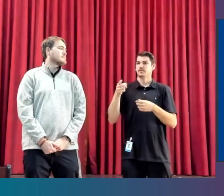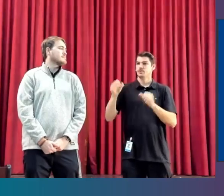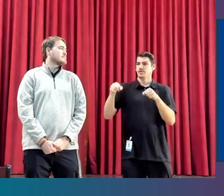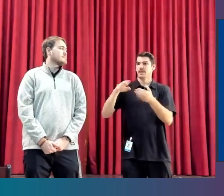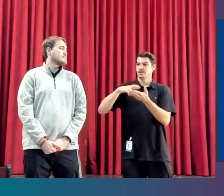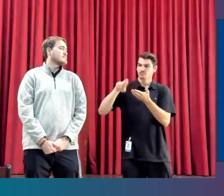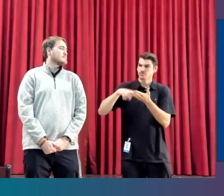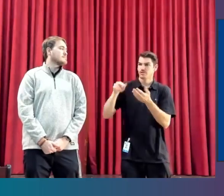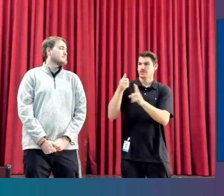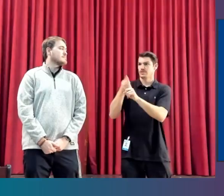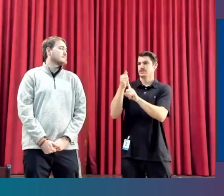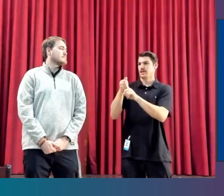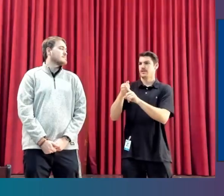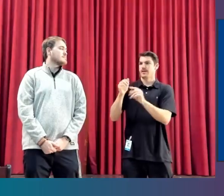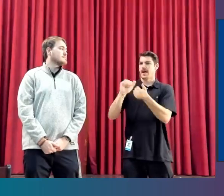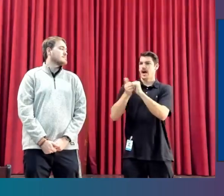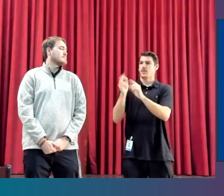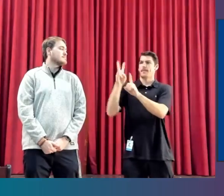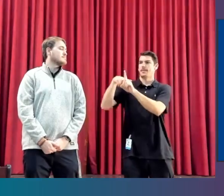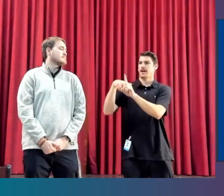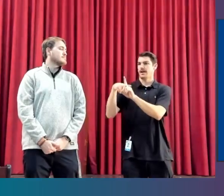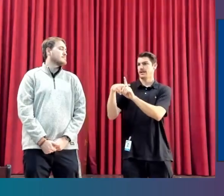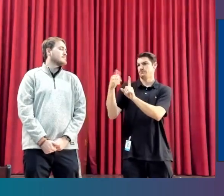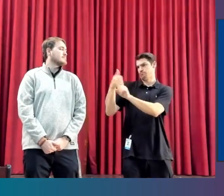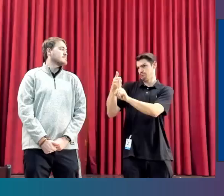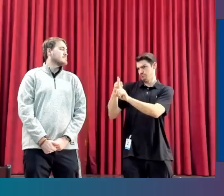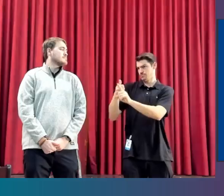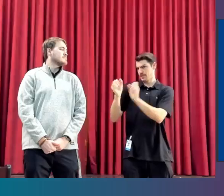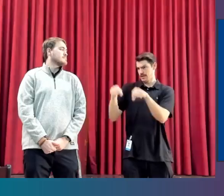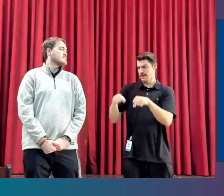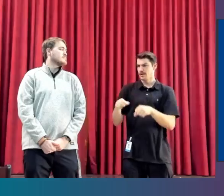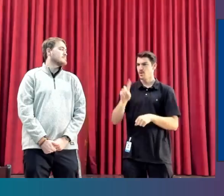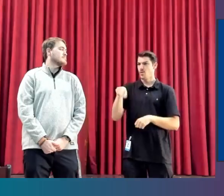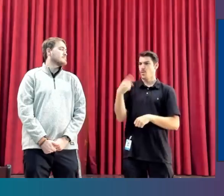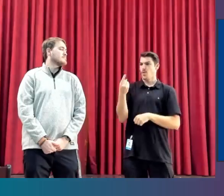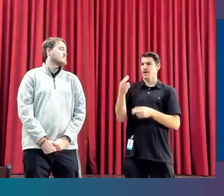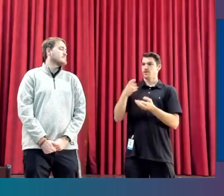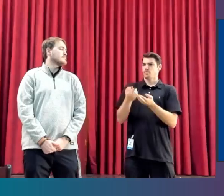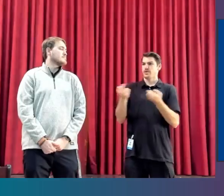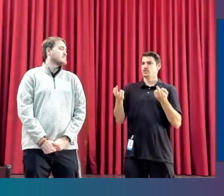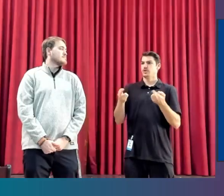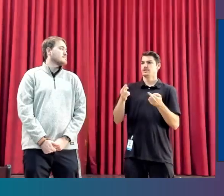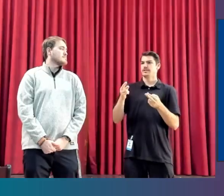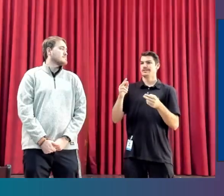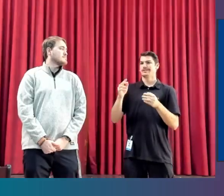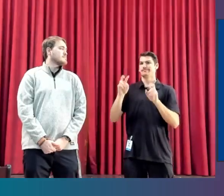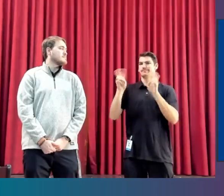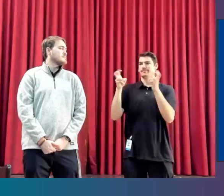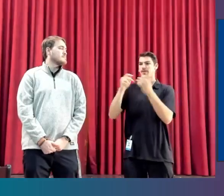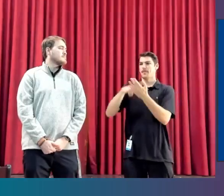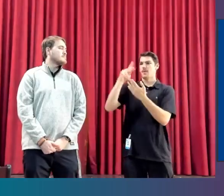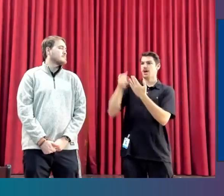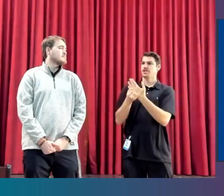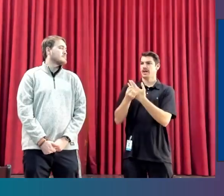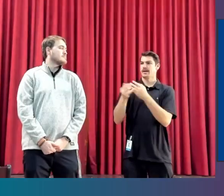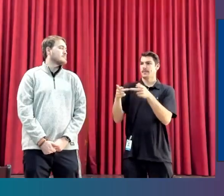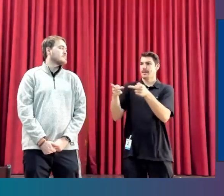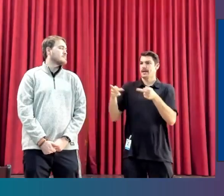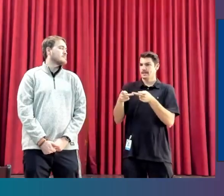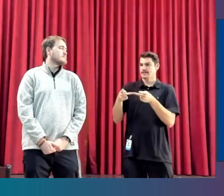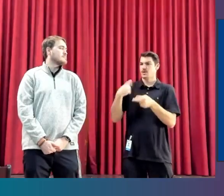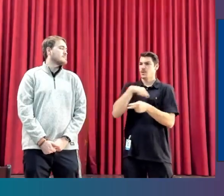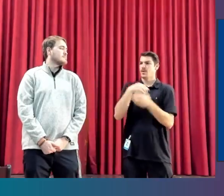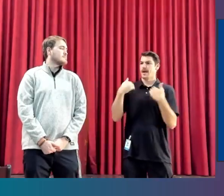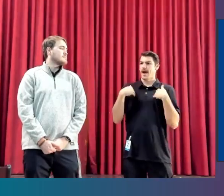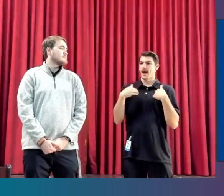your own time to apply to. And one of those resources is probably Project Place, where we have a whole section